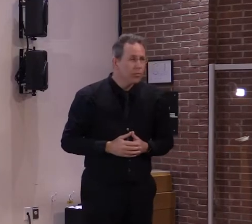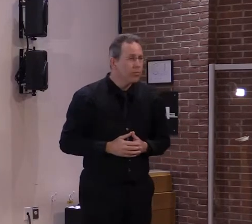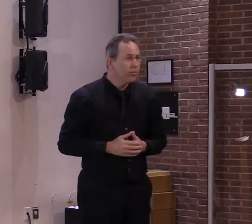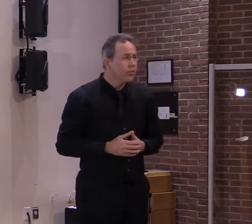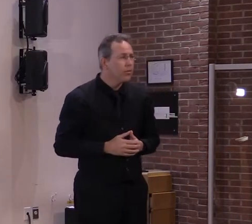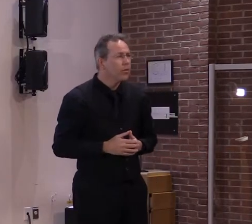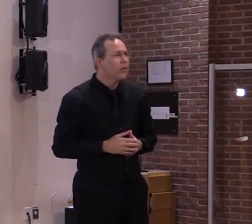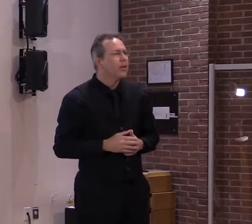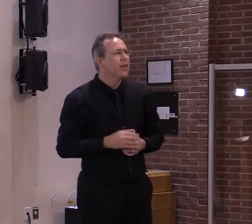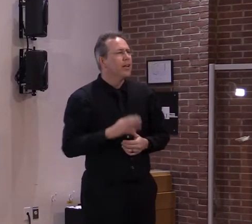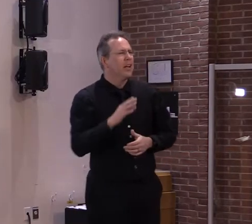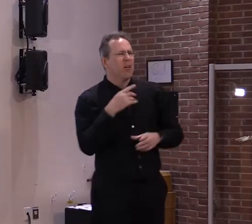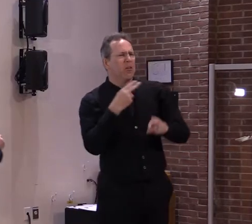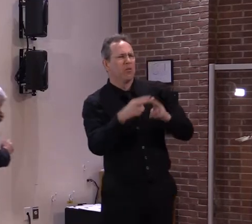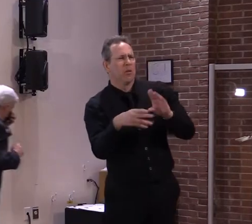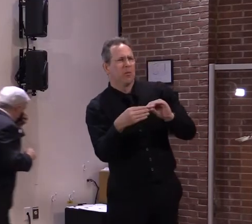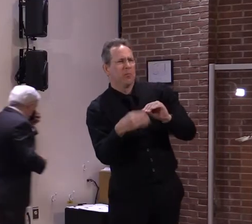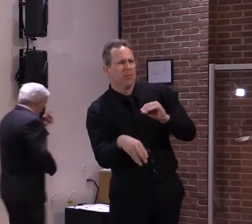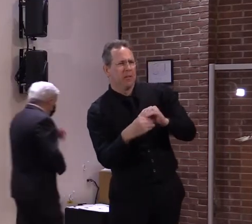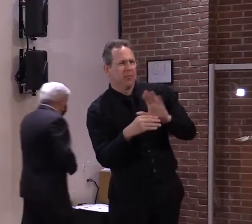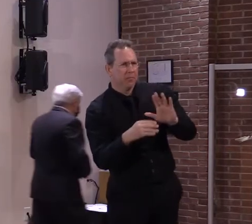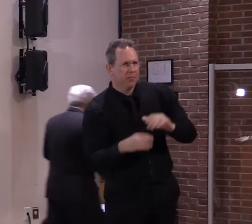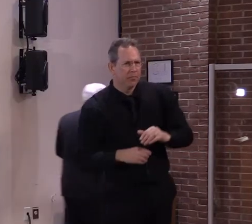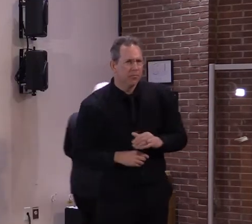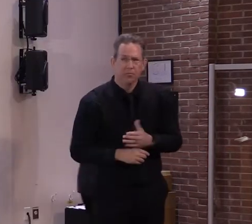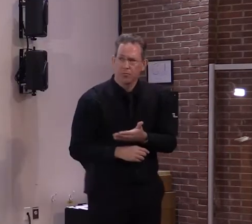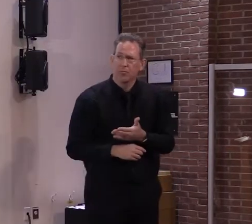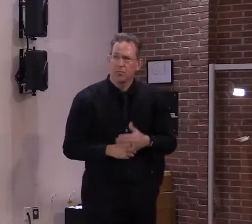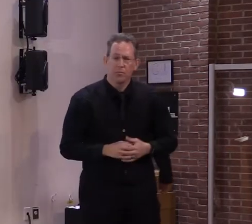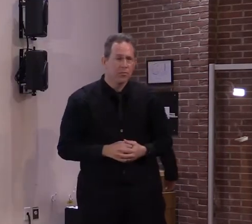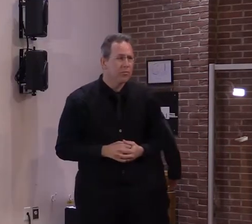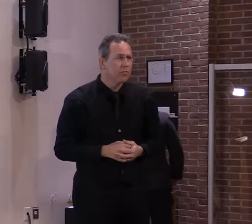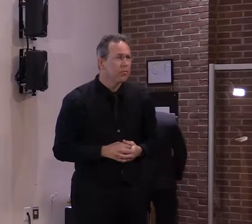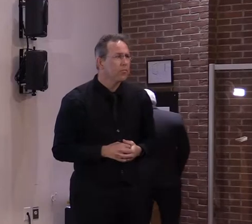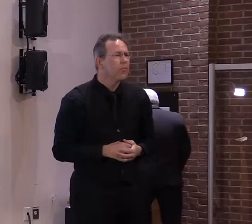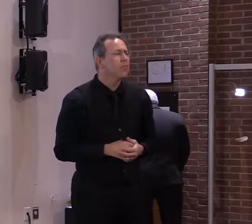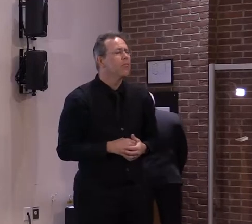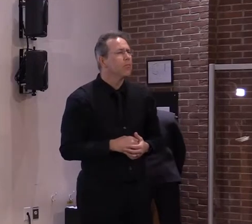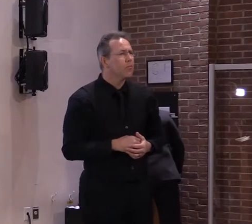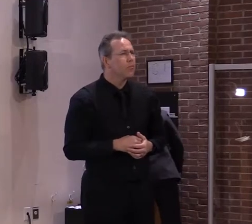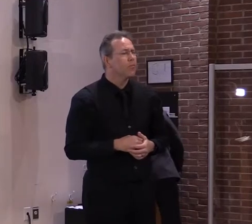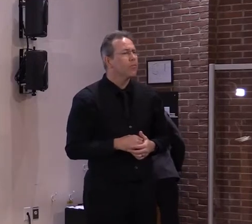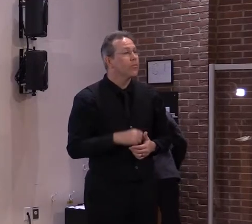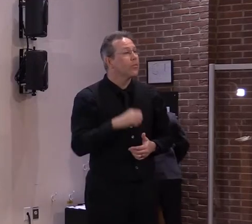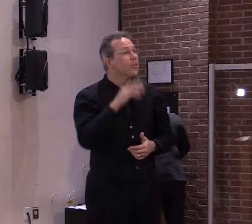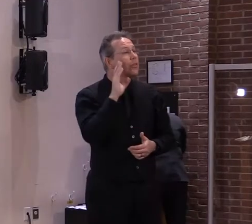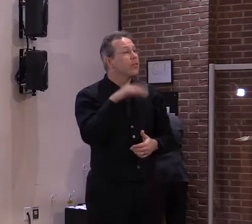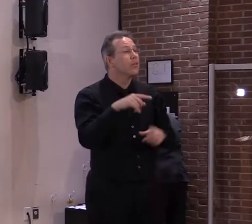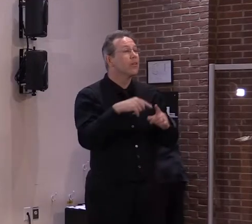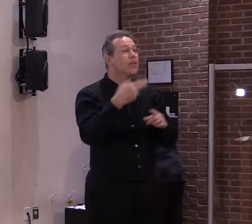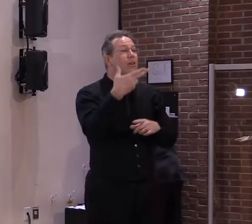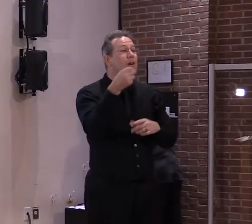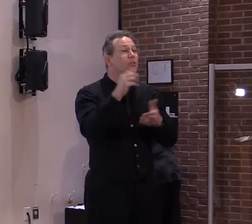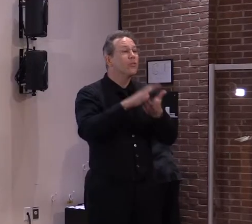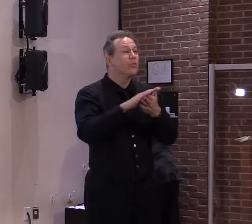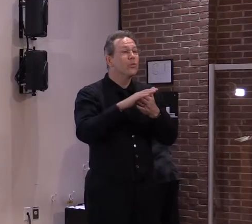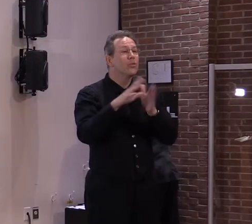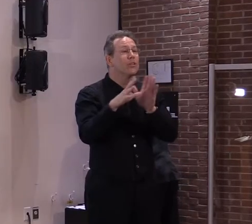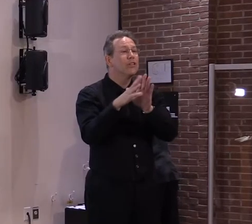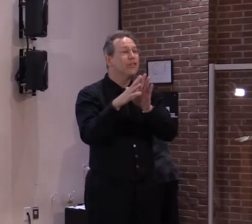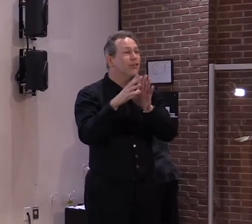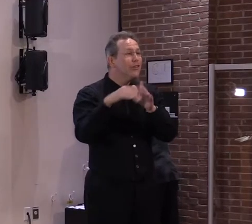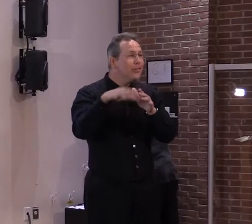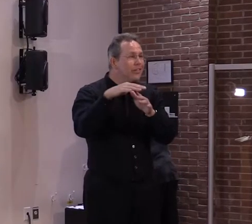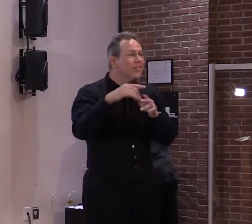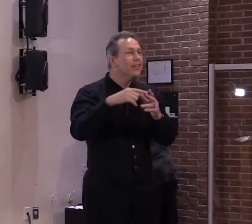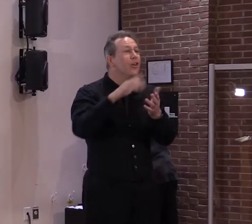is we know from surveys, both in our seniors in high school, but predominantly in the college population,